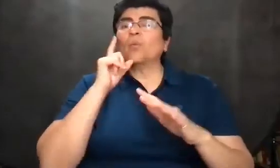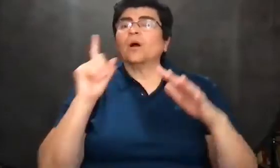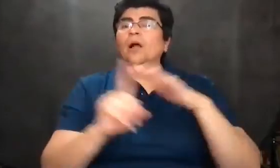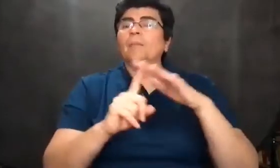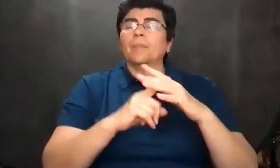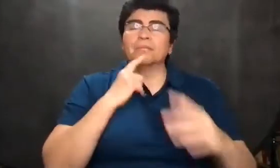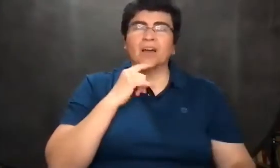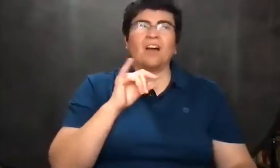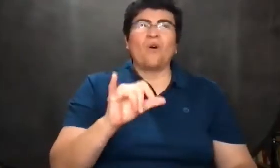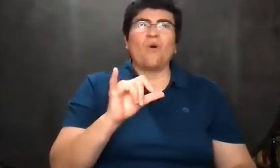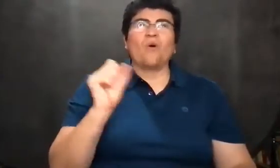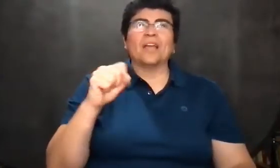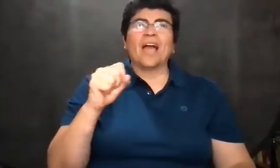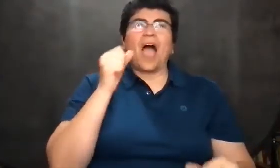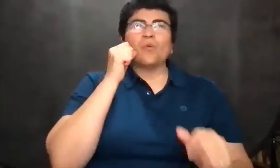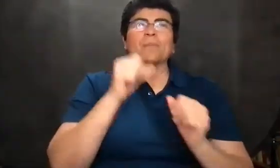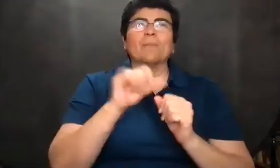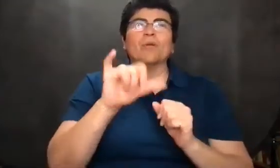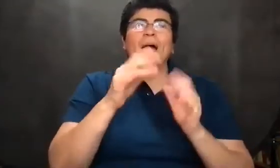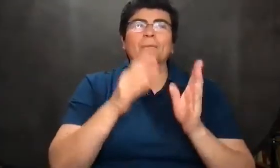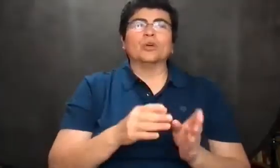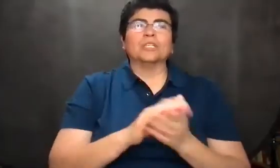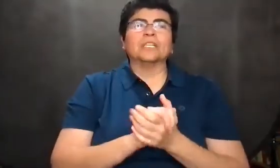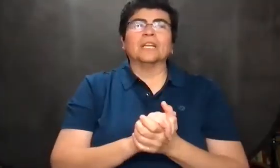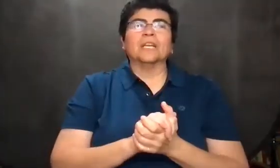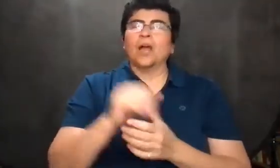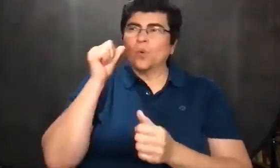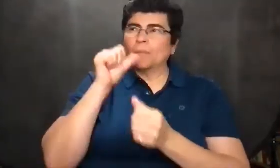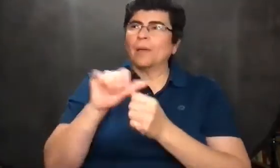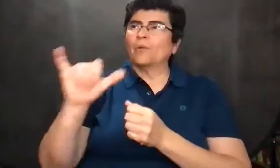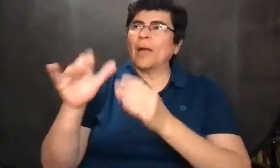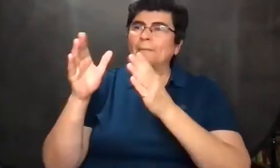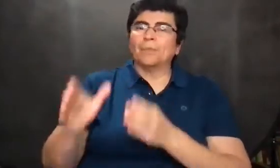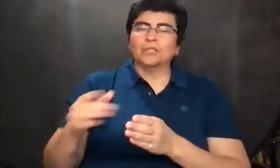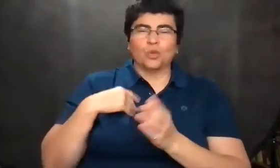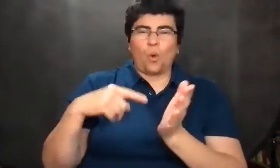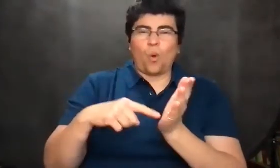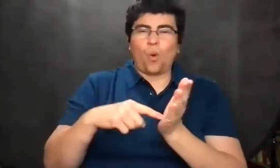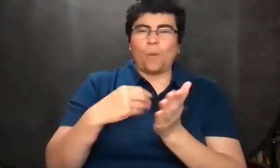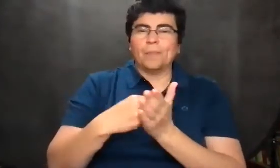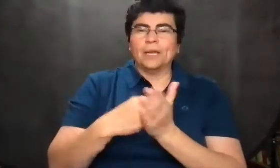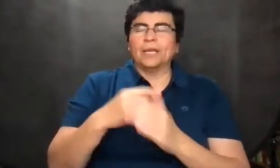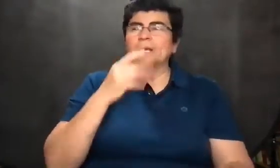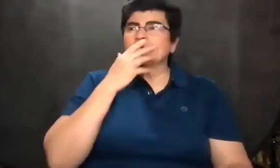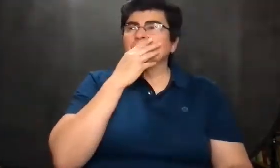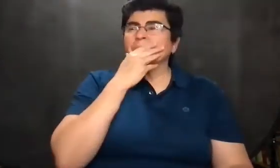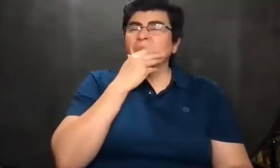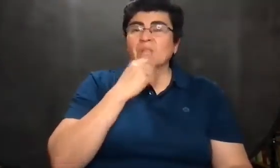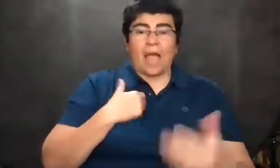yeah, remember that person? Remember that person that you owe money to? And I try to find them. And if I can't